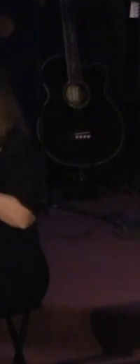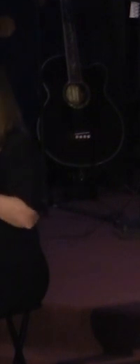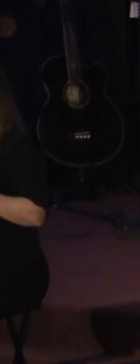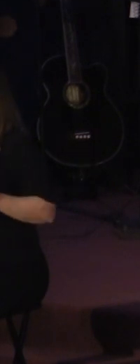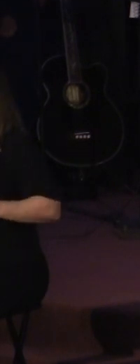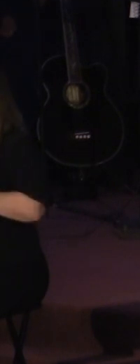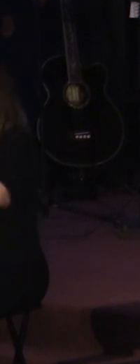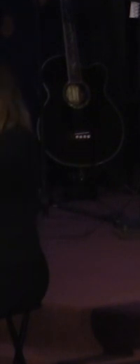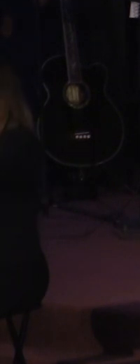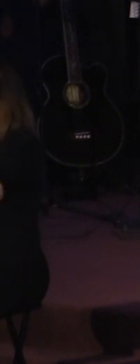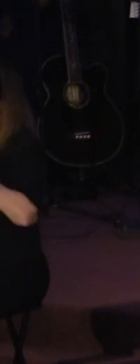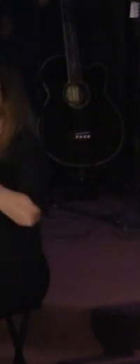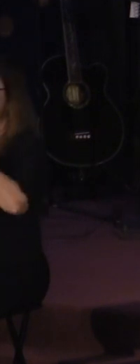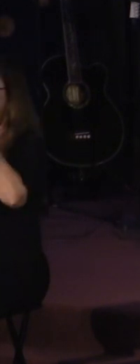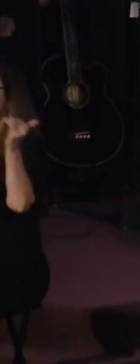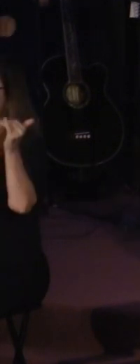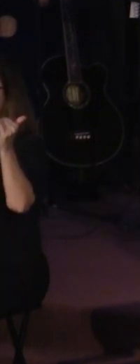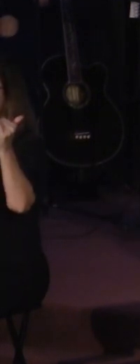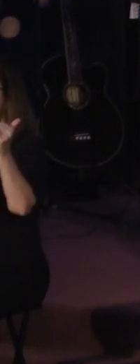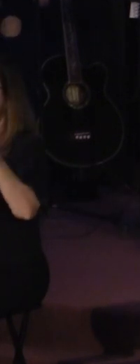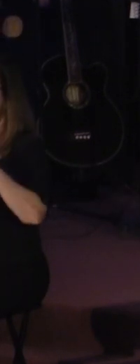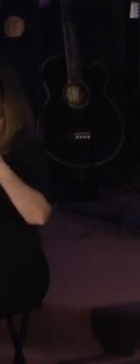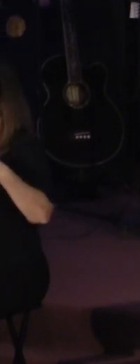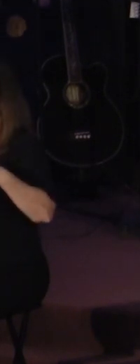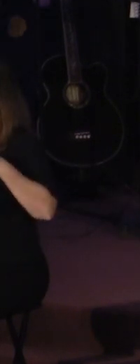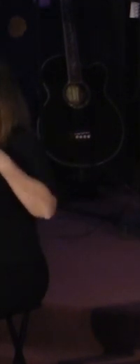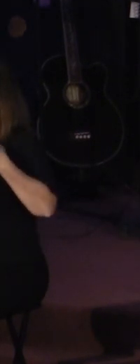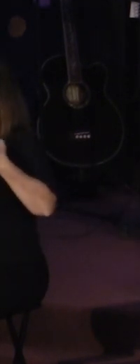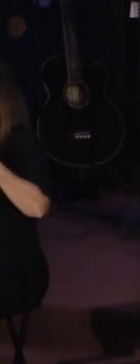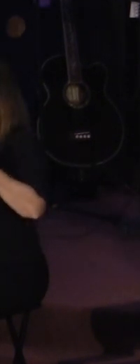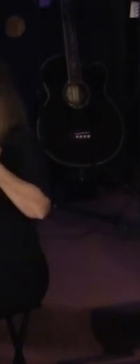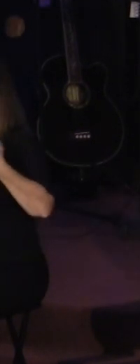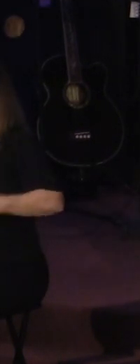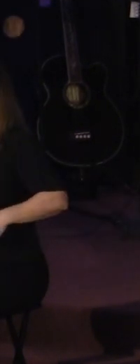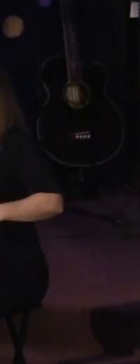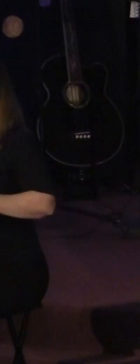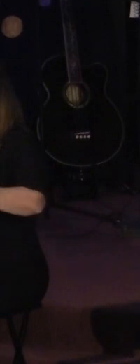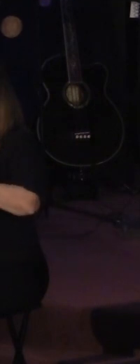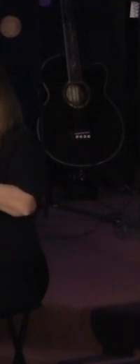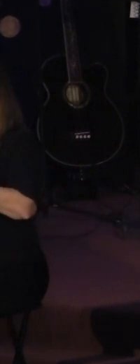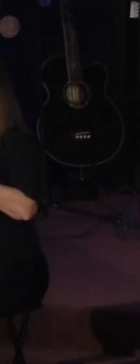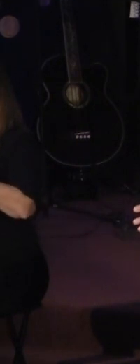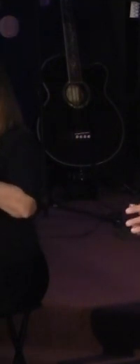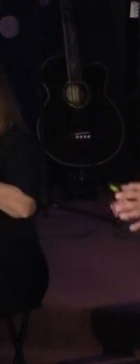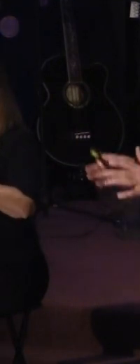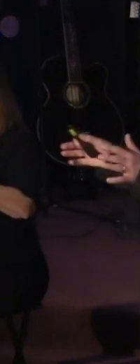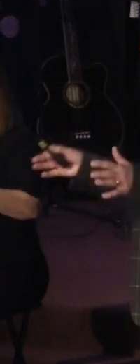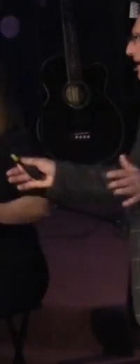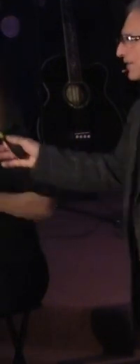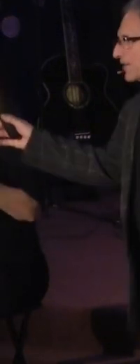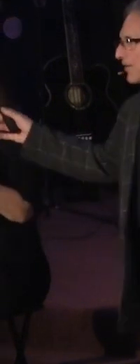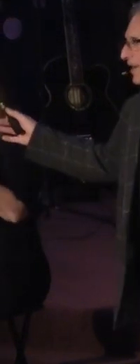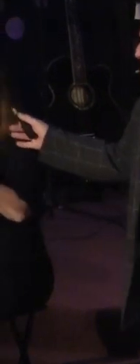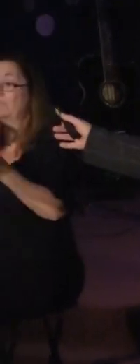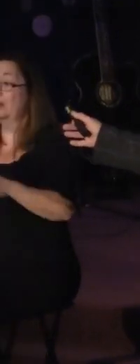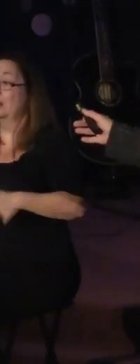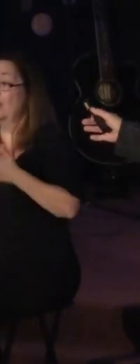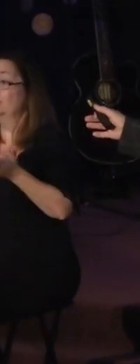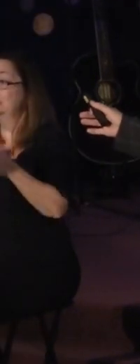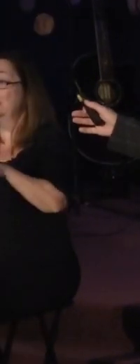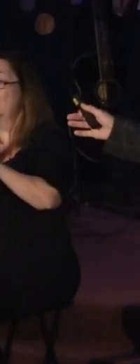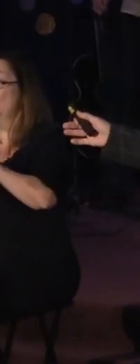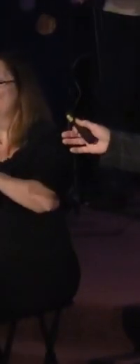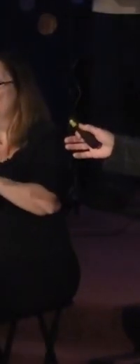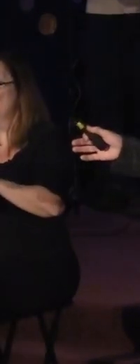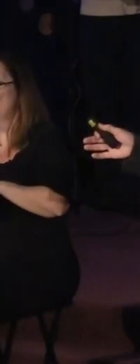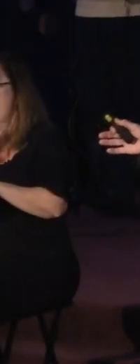left the glories of heaven, put on a fleshly human body, and he lived a perfect, sinless life. He died on the cross of